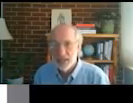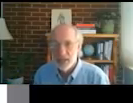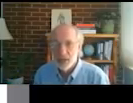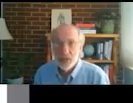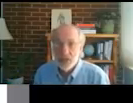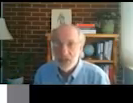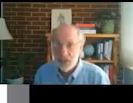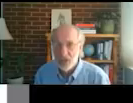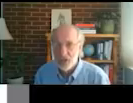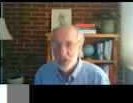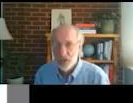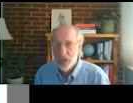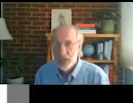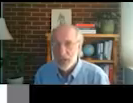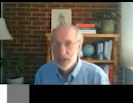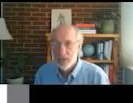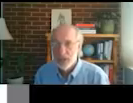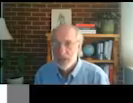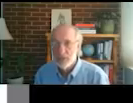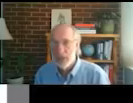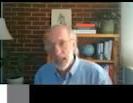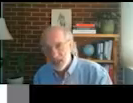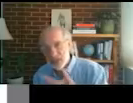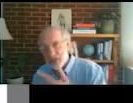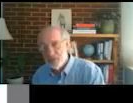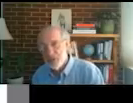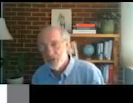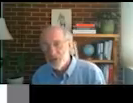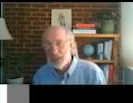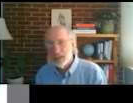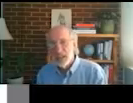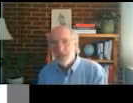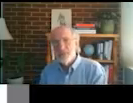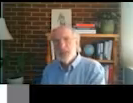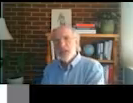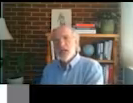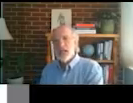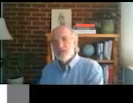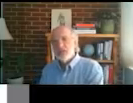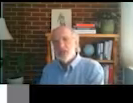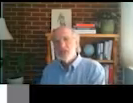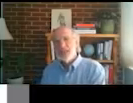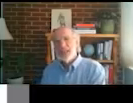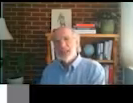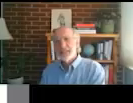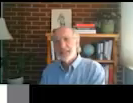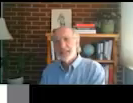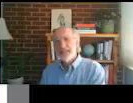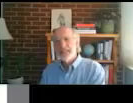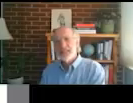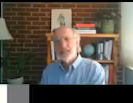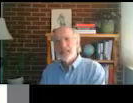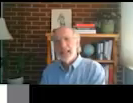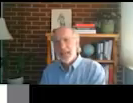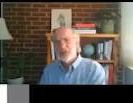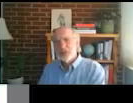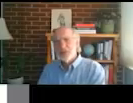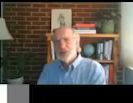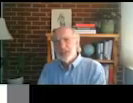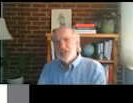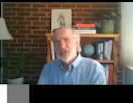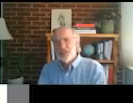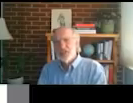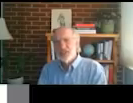and you can teach asking for spoon at the right time. So that this